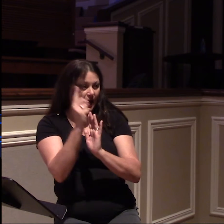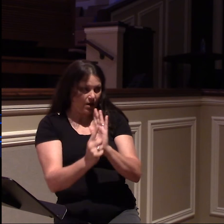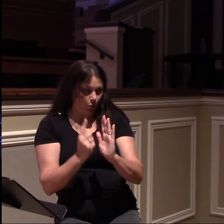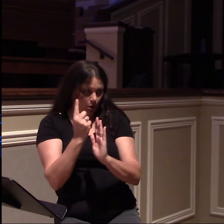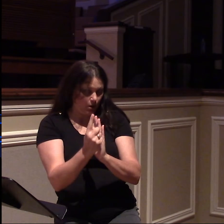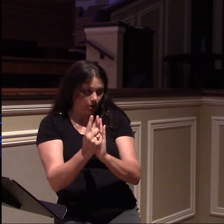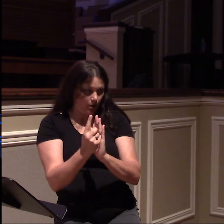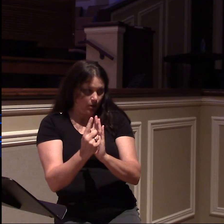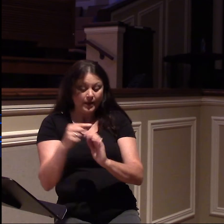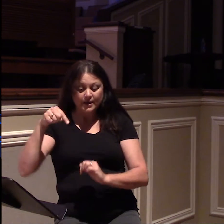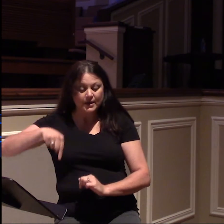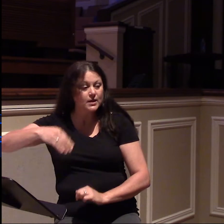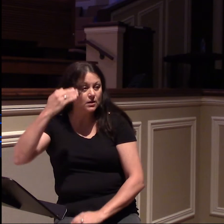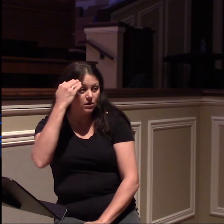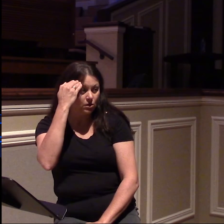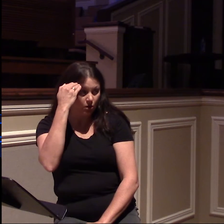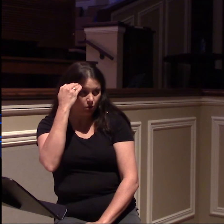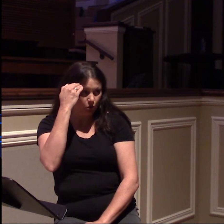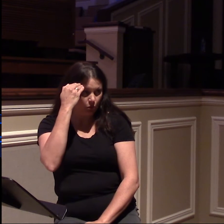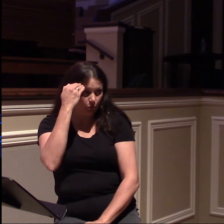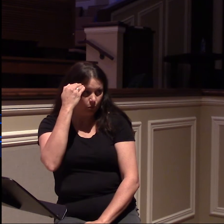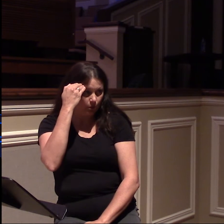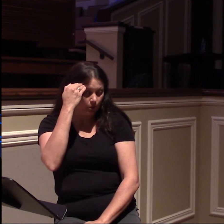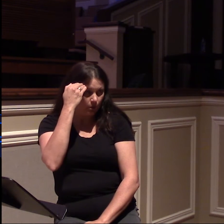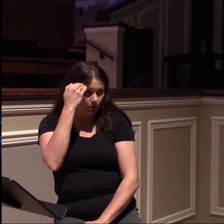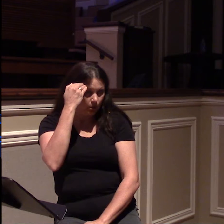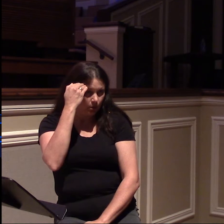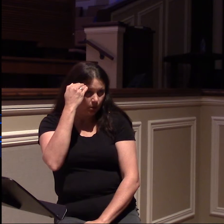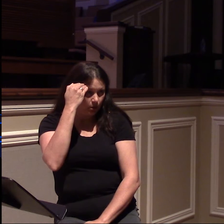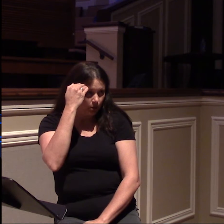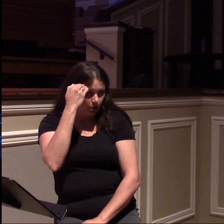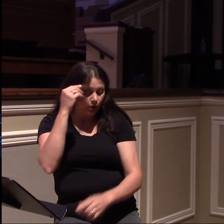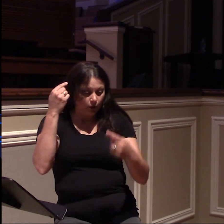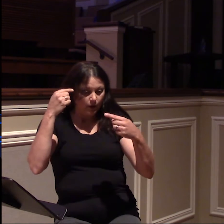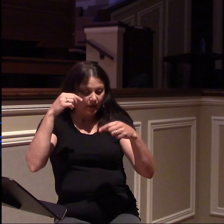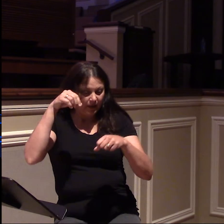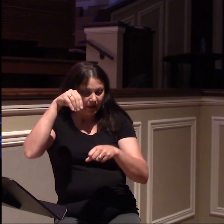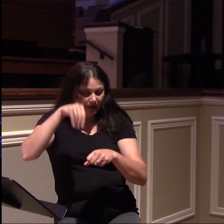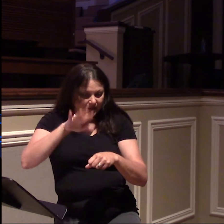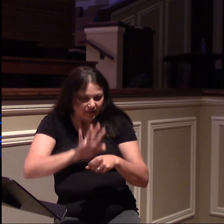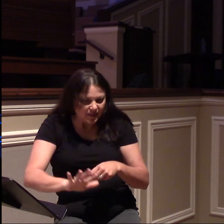Churchill knew that in that little block of space,